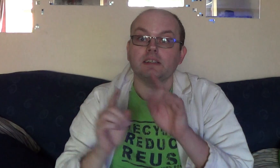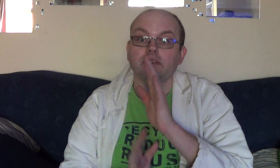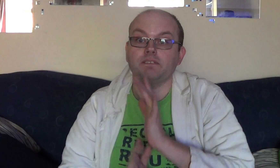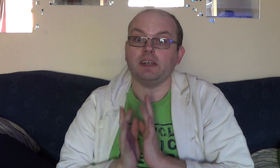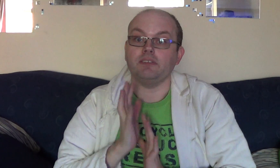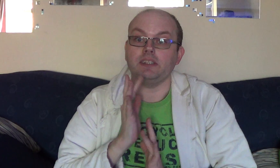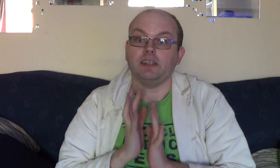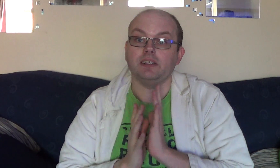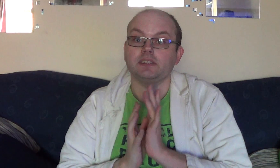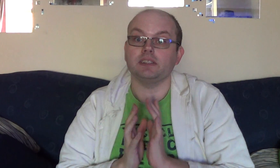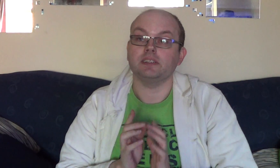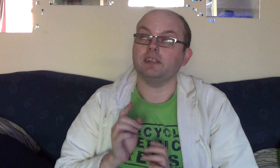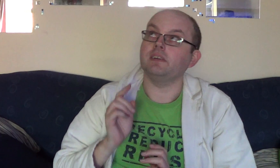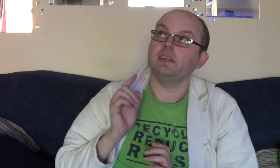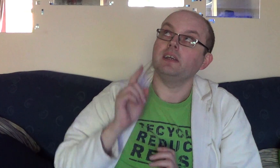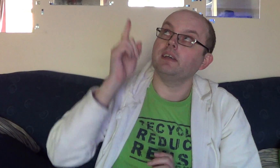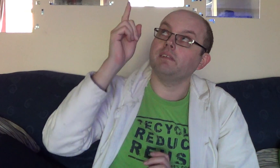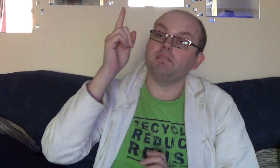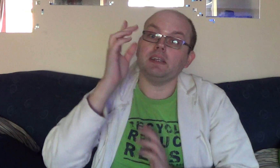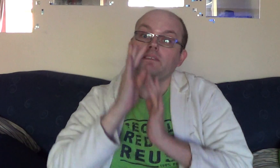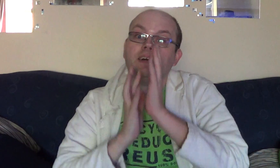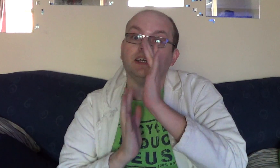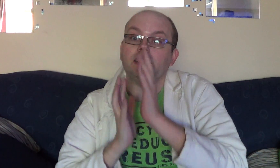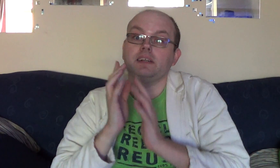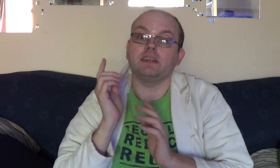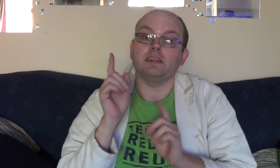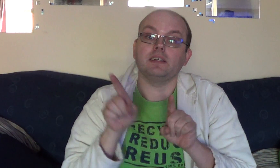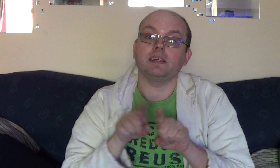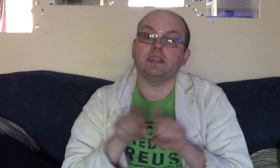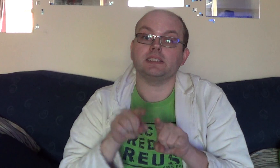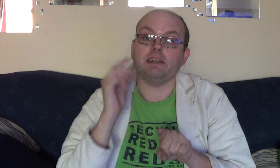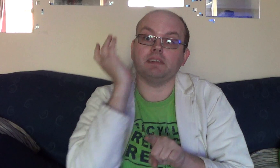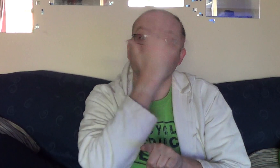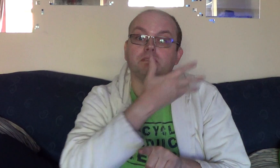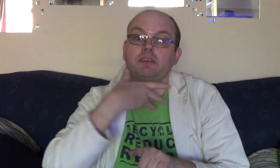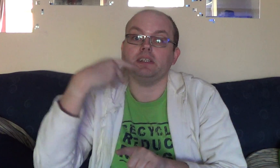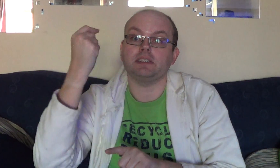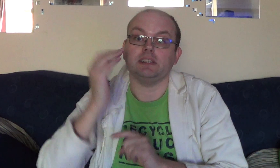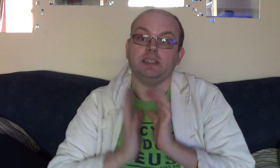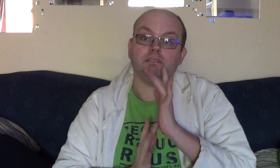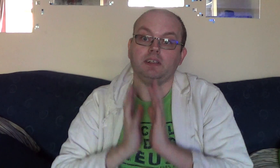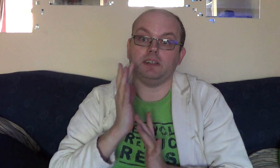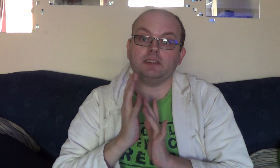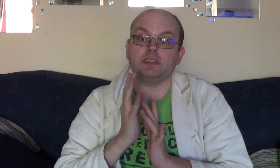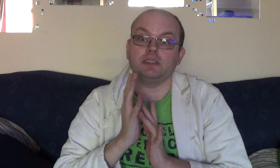And fire in your heart. So be the fire, same as spirit in my heart,